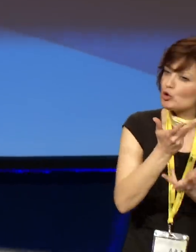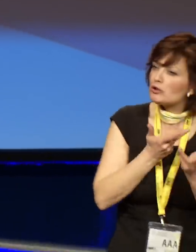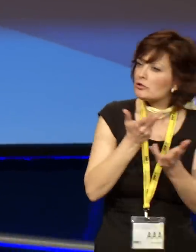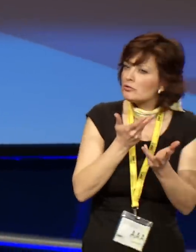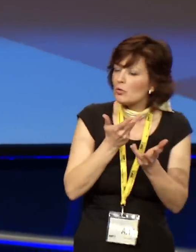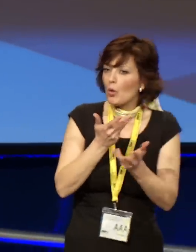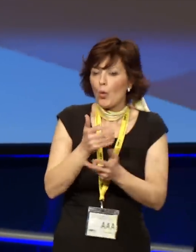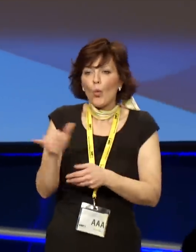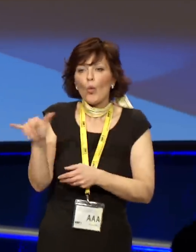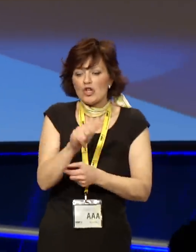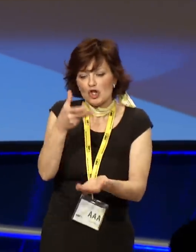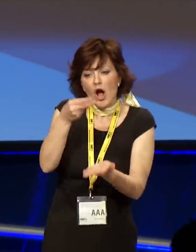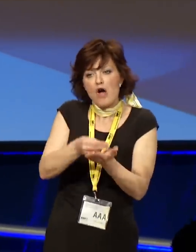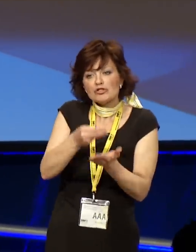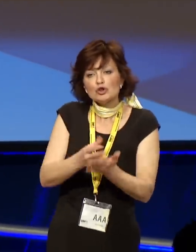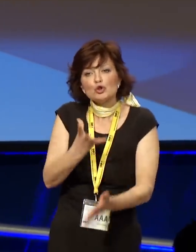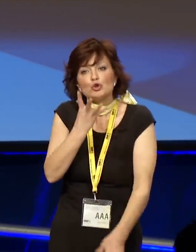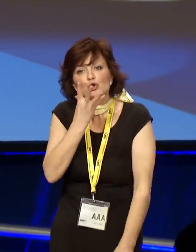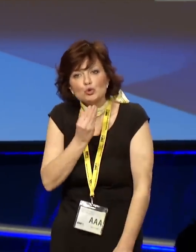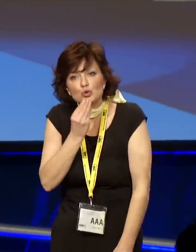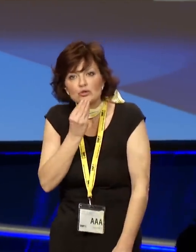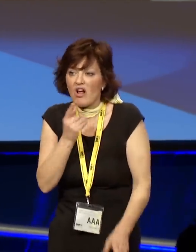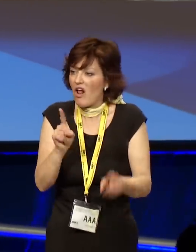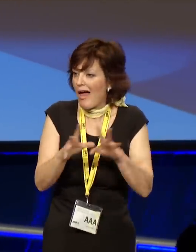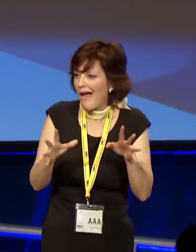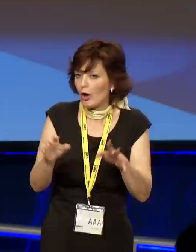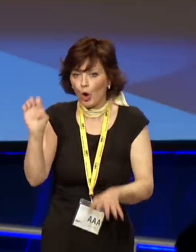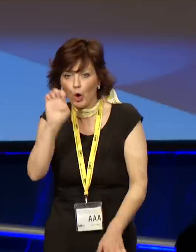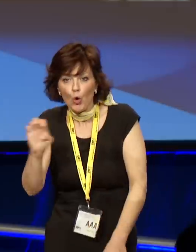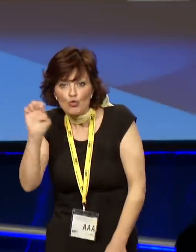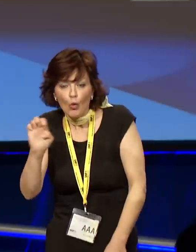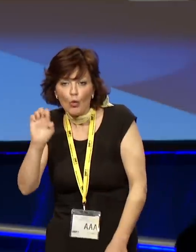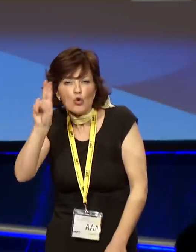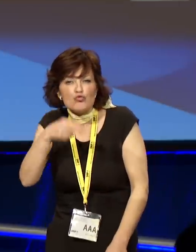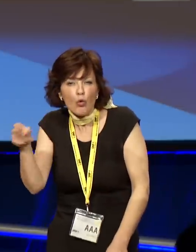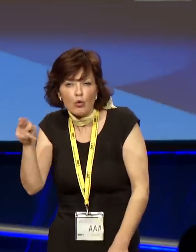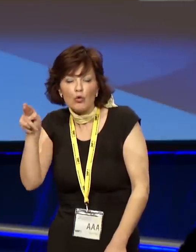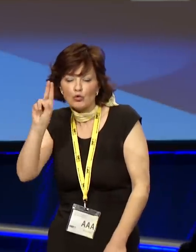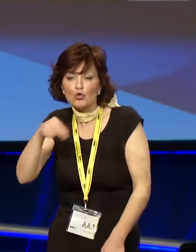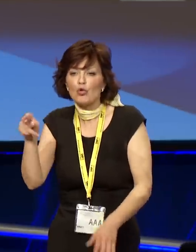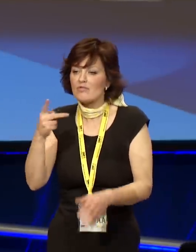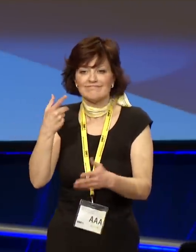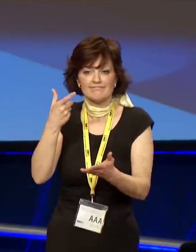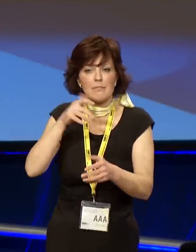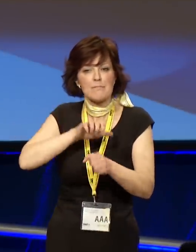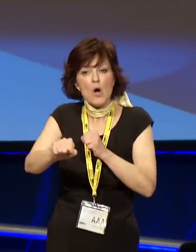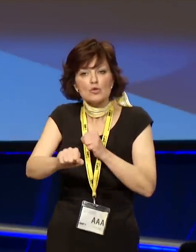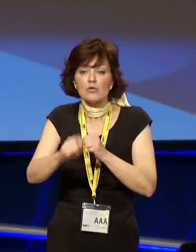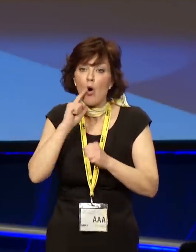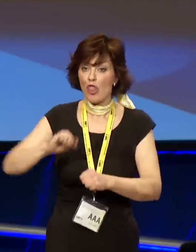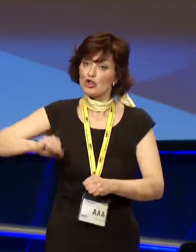about which currency to use, like the euro, the sterling, or a Scottish